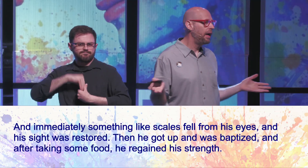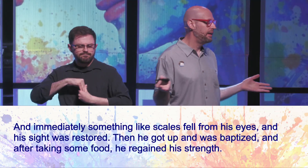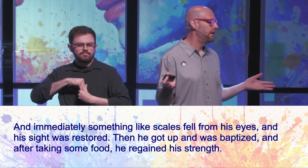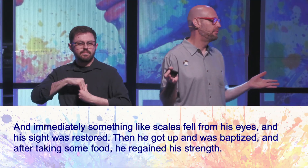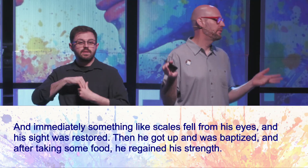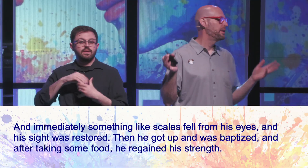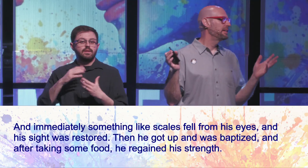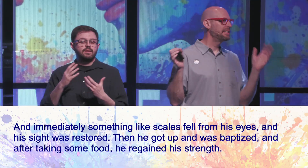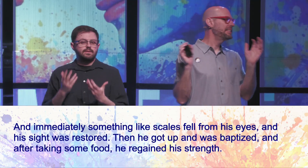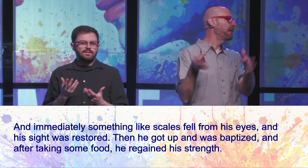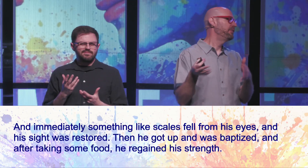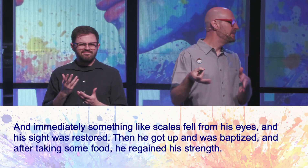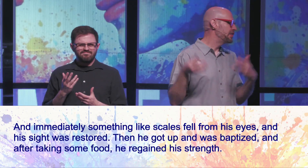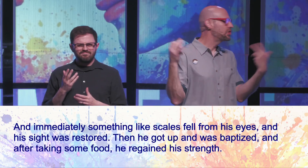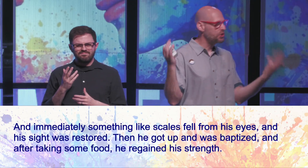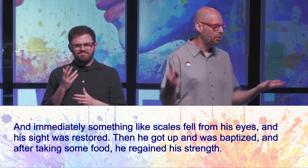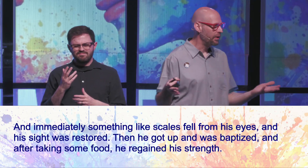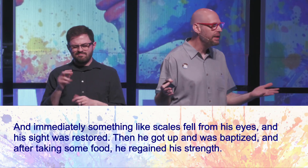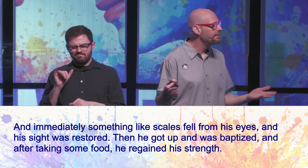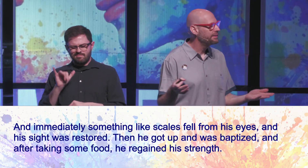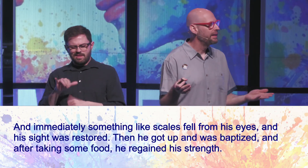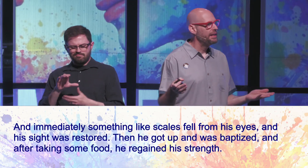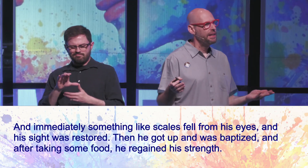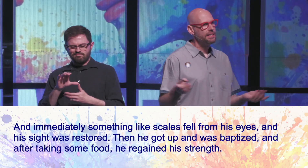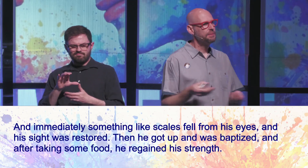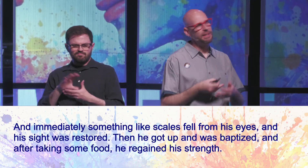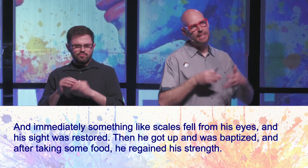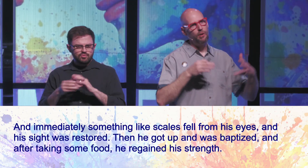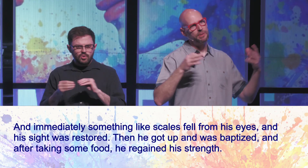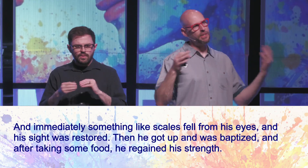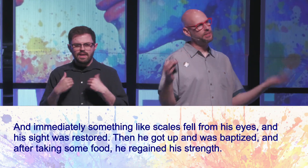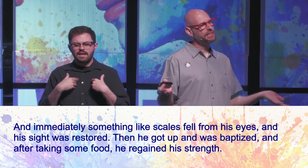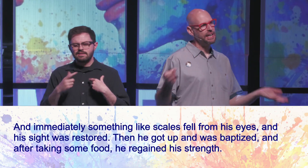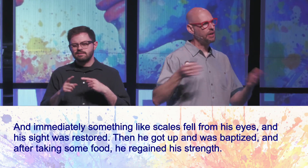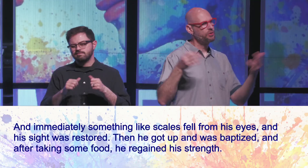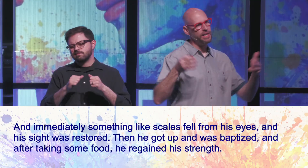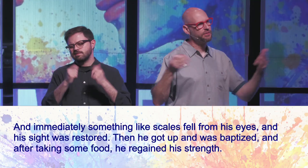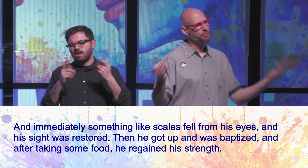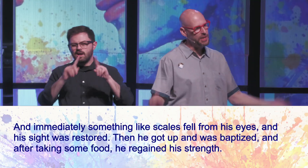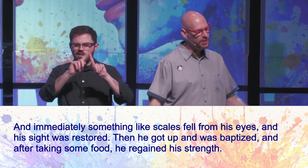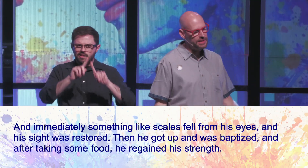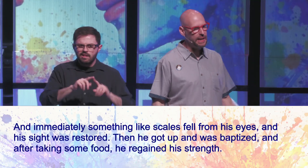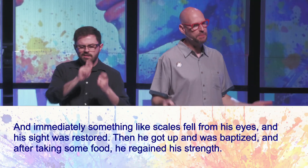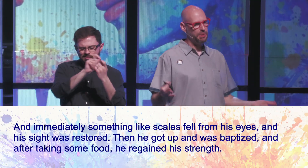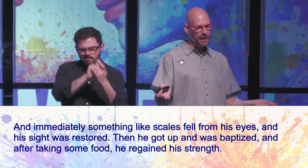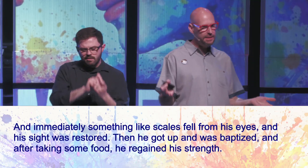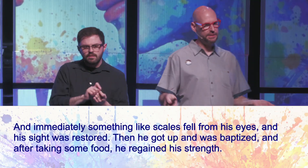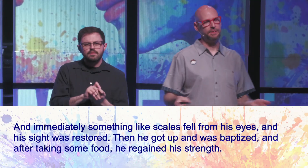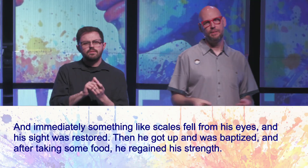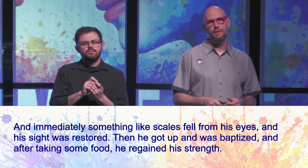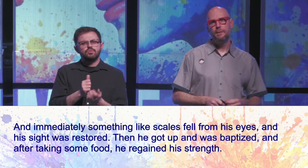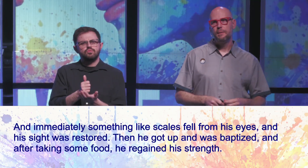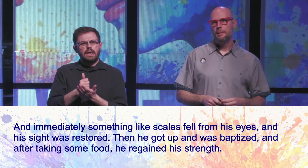whole lot of stuff in this story that is meant to help us understand how transformation takes